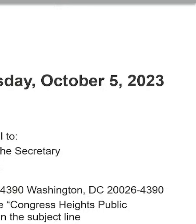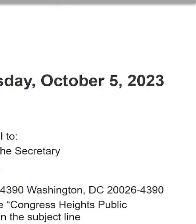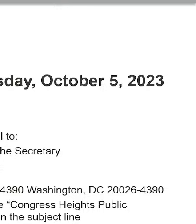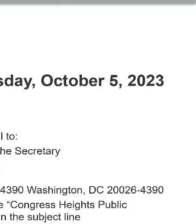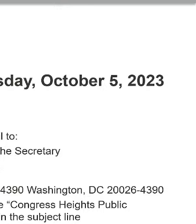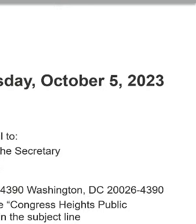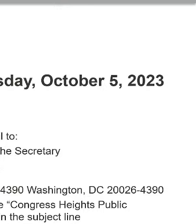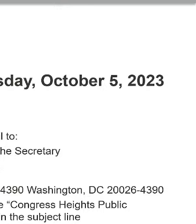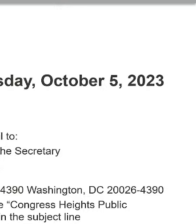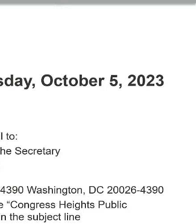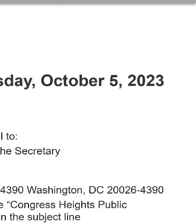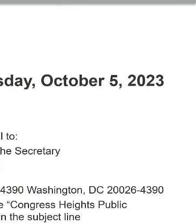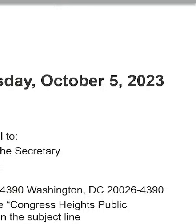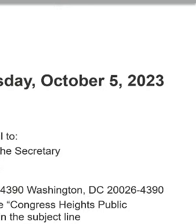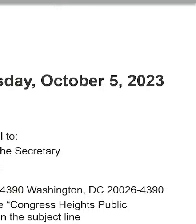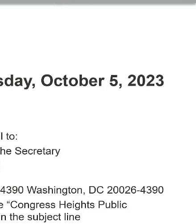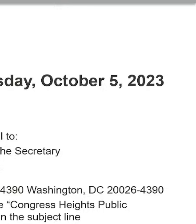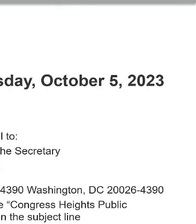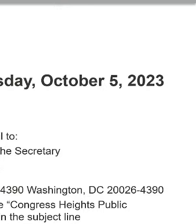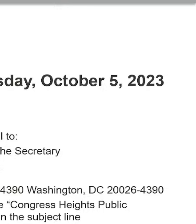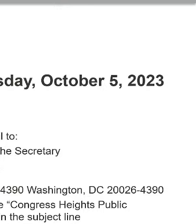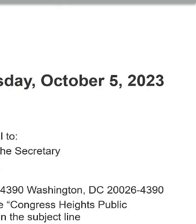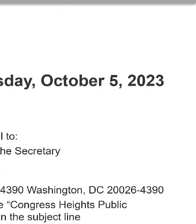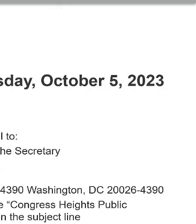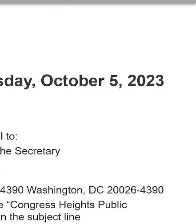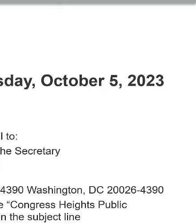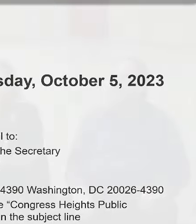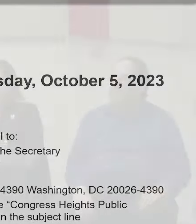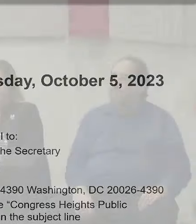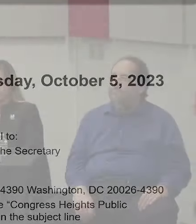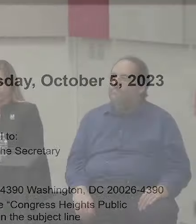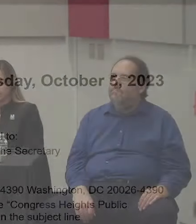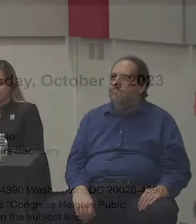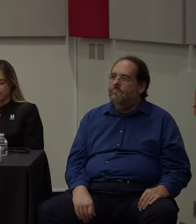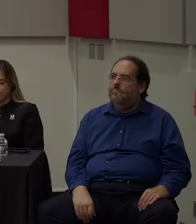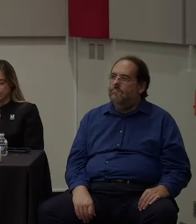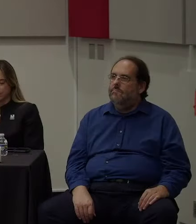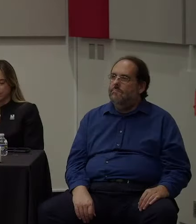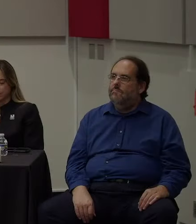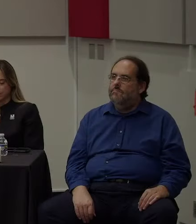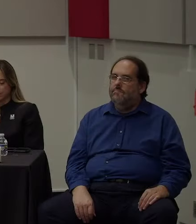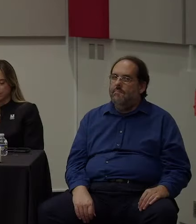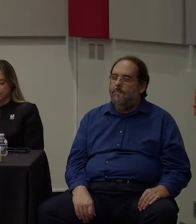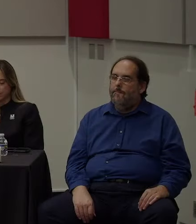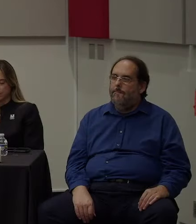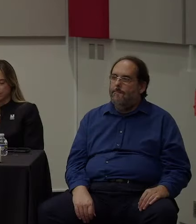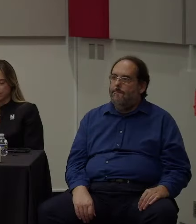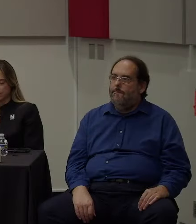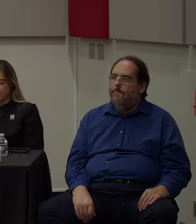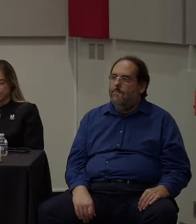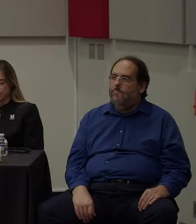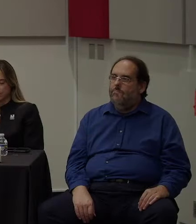2023. As a reminder, a video recording of this hearing will be posted on YouTube at